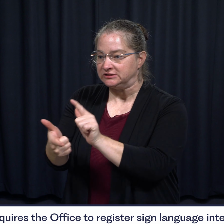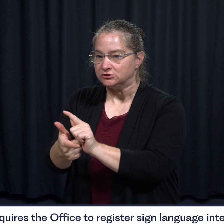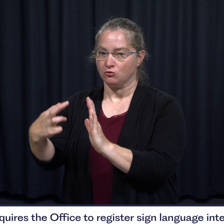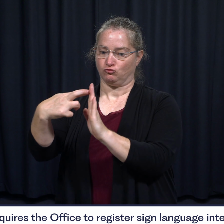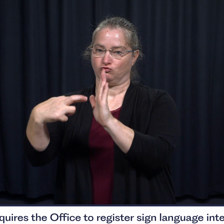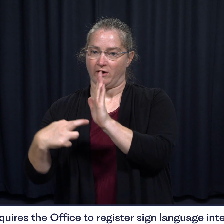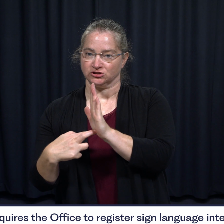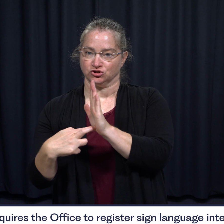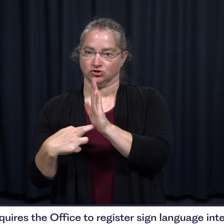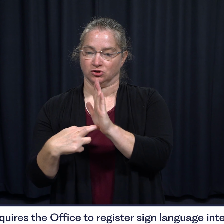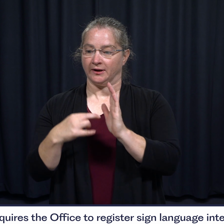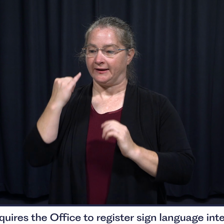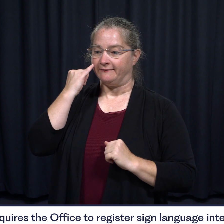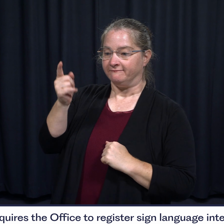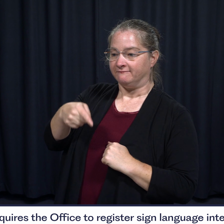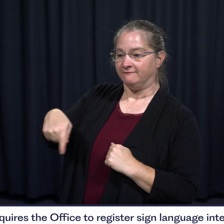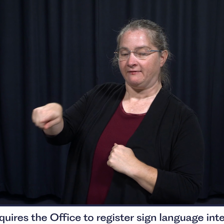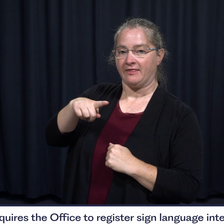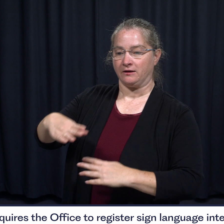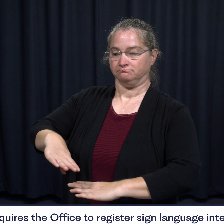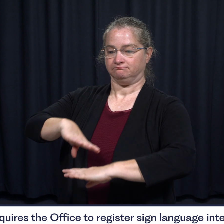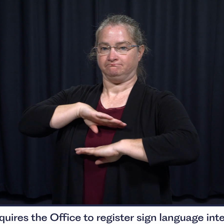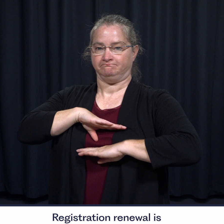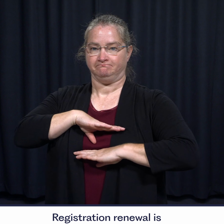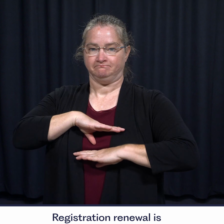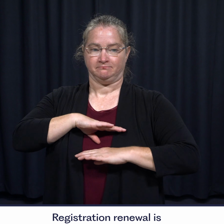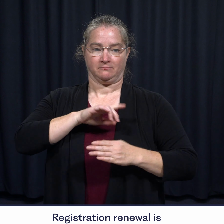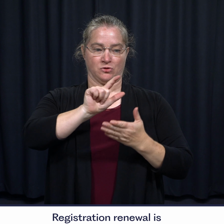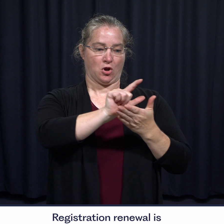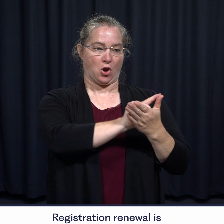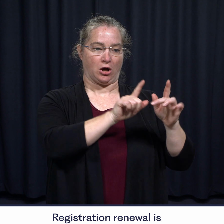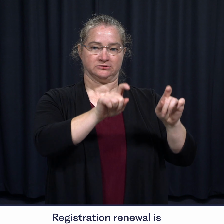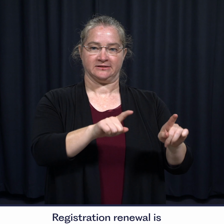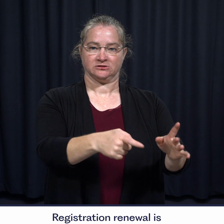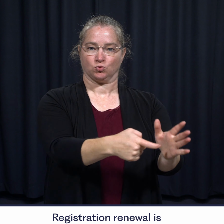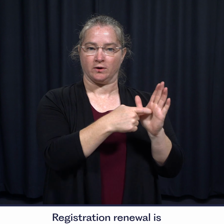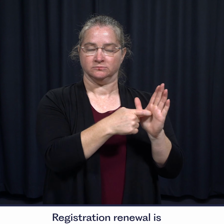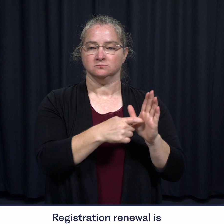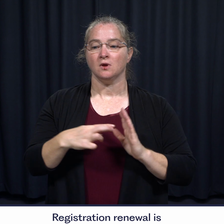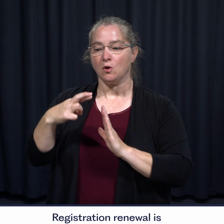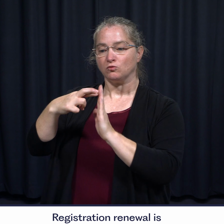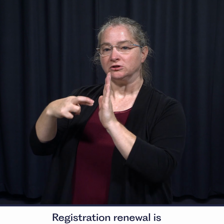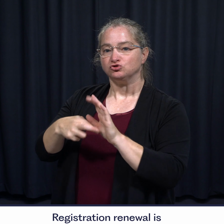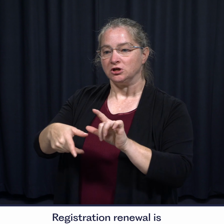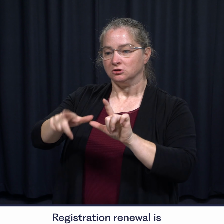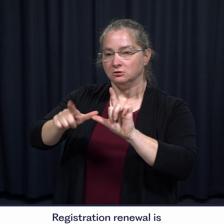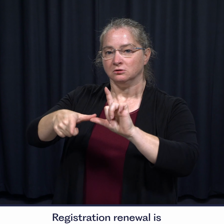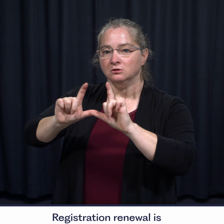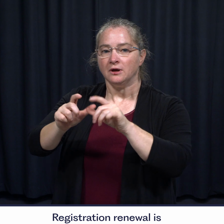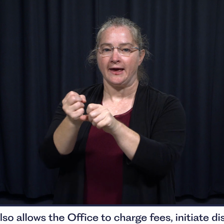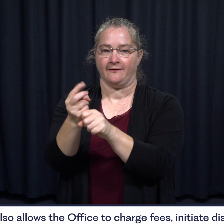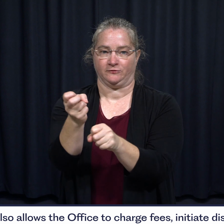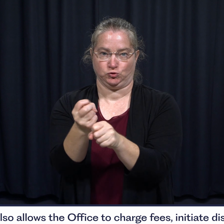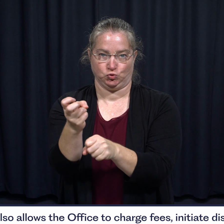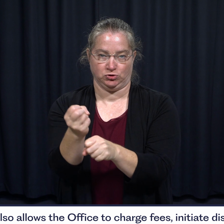who meet the Act's testing requirements. Registration renewal is required every 2 years. The Act